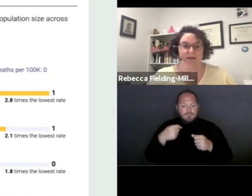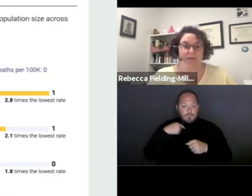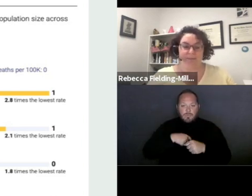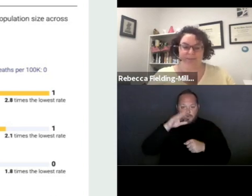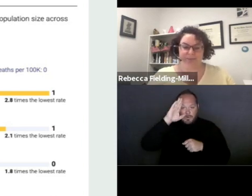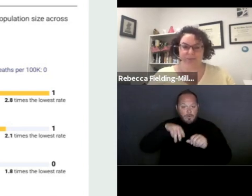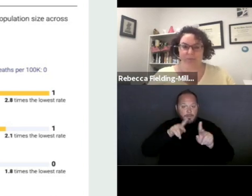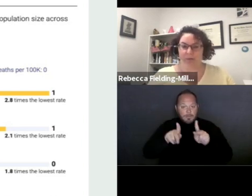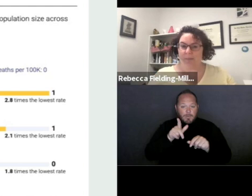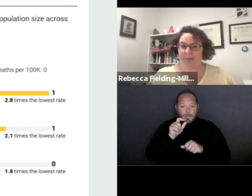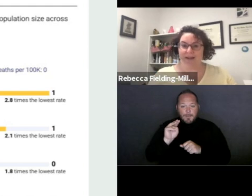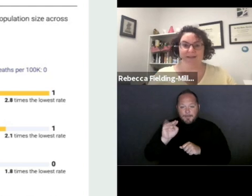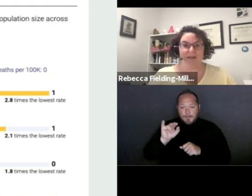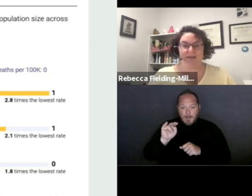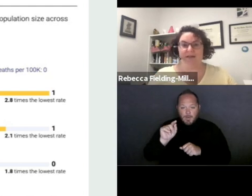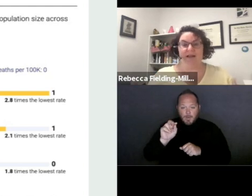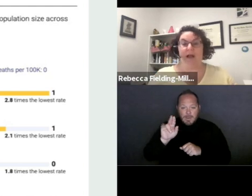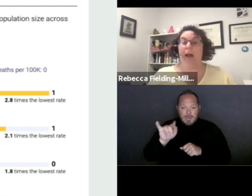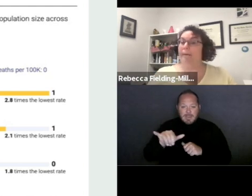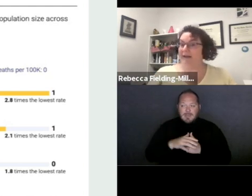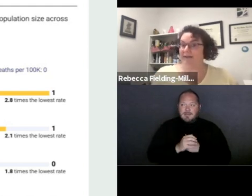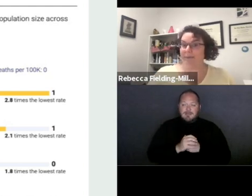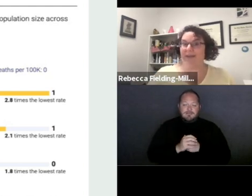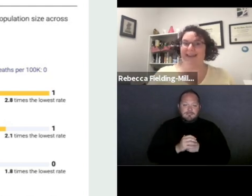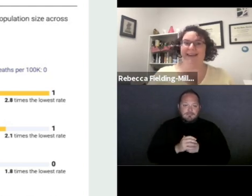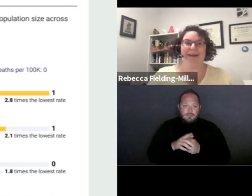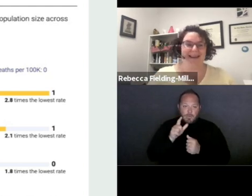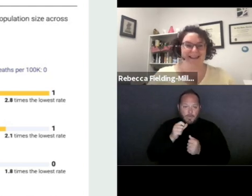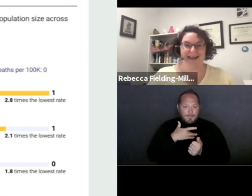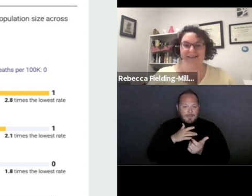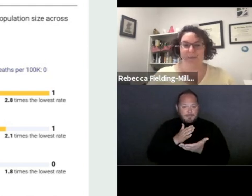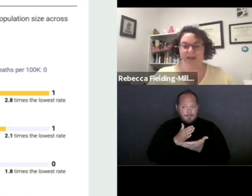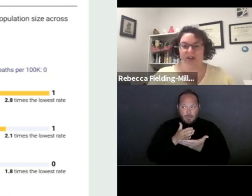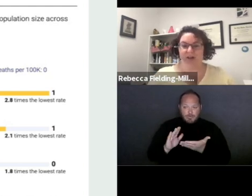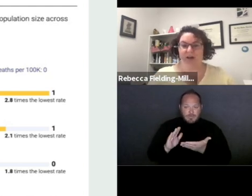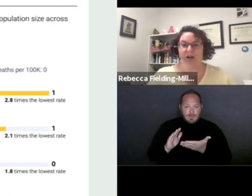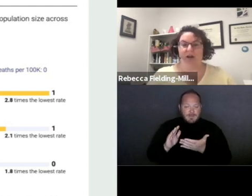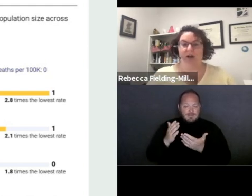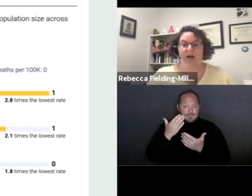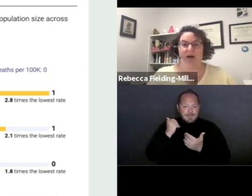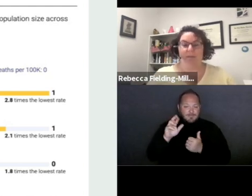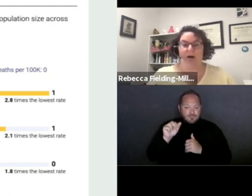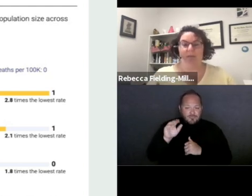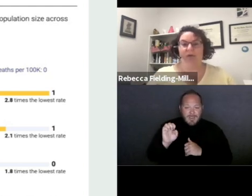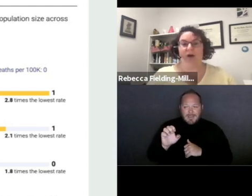marginalized by race, ethnicity, by disability, by class, by gender,